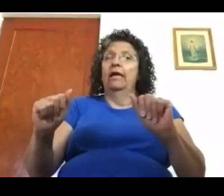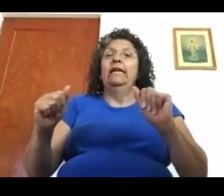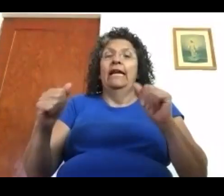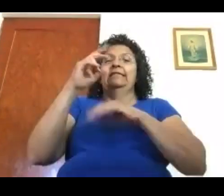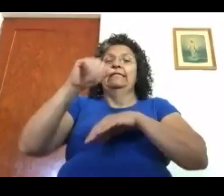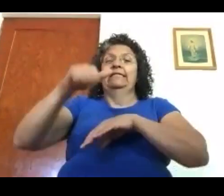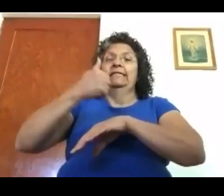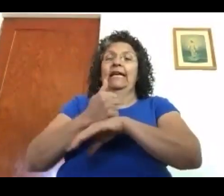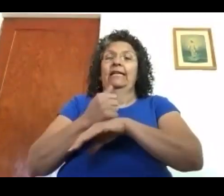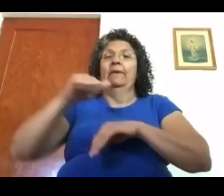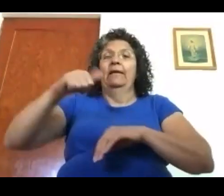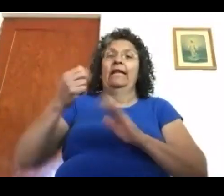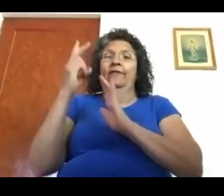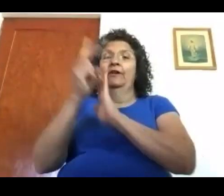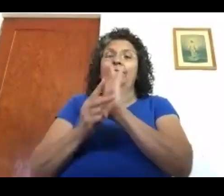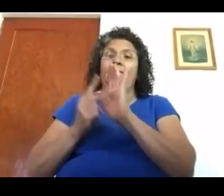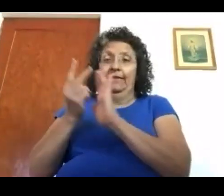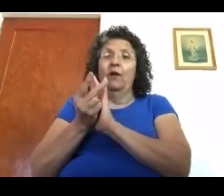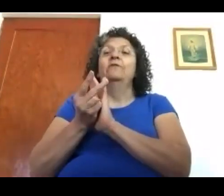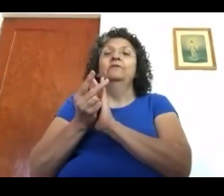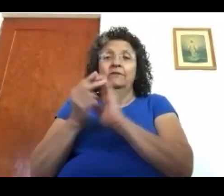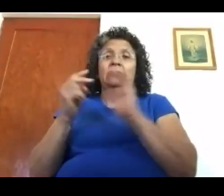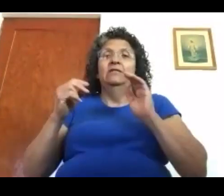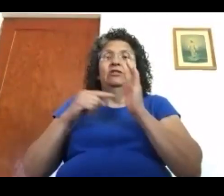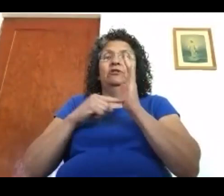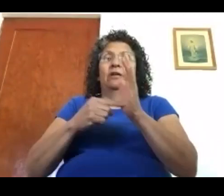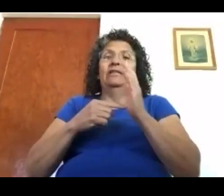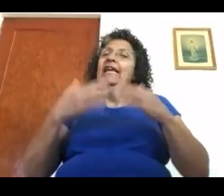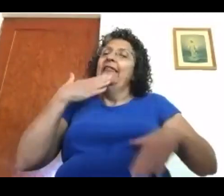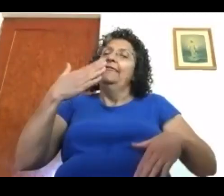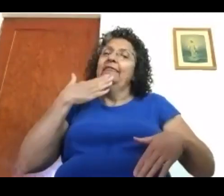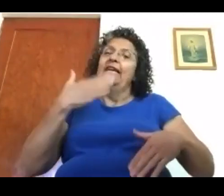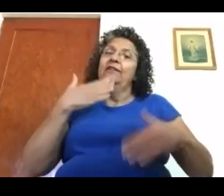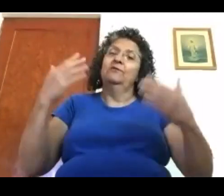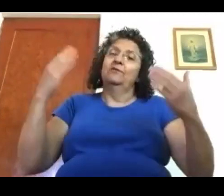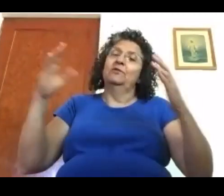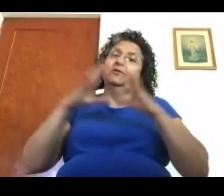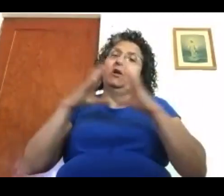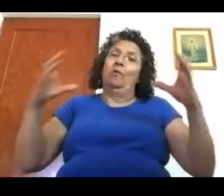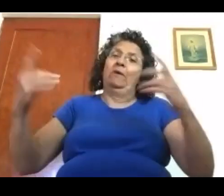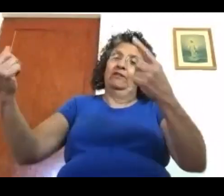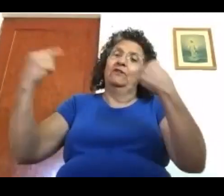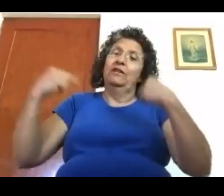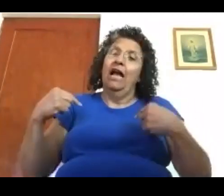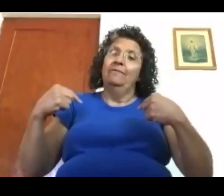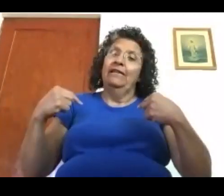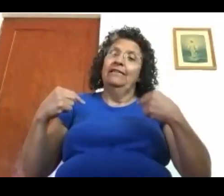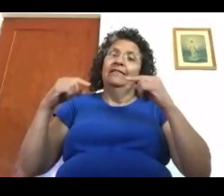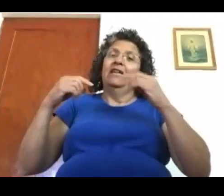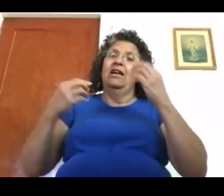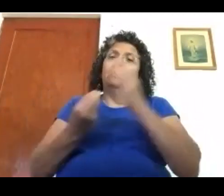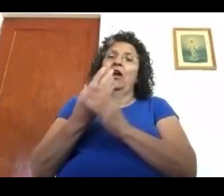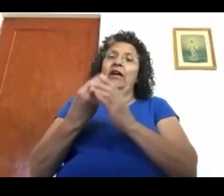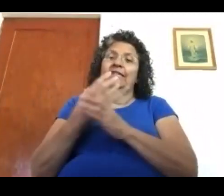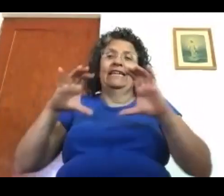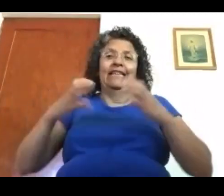seeds. Thank you so much for coming to garden class today. I miss you all a lot. Please do comment with questions or